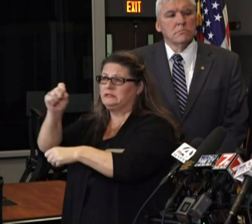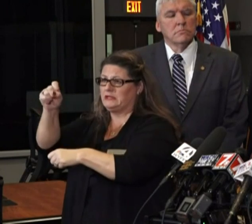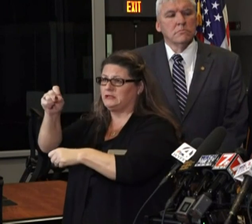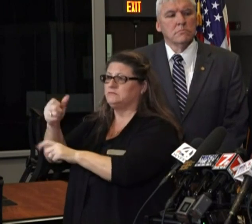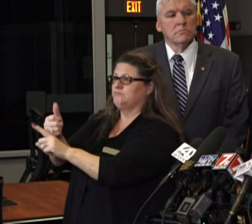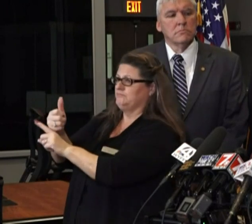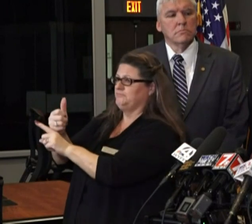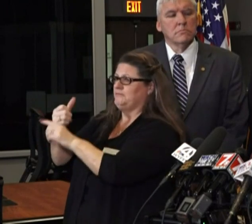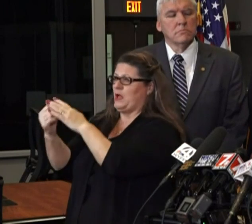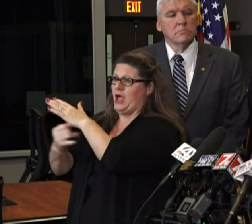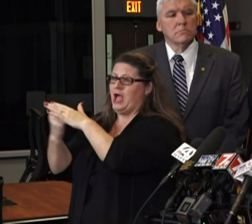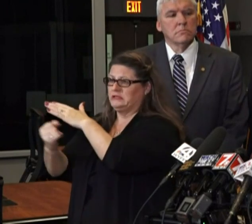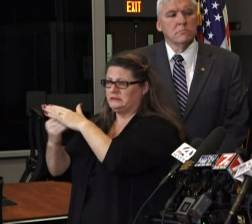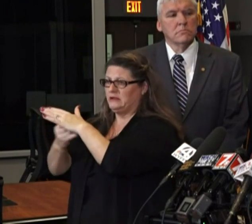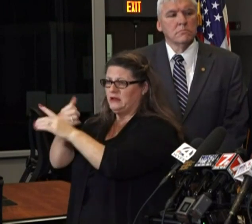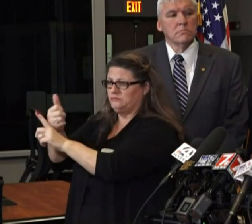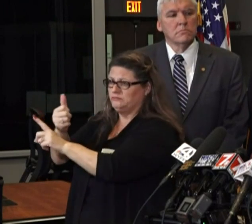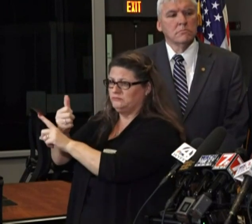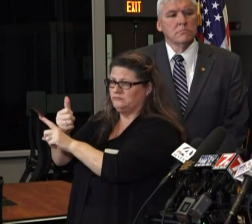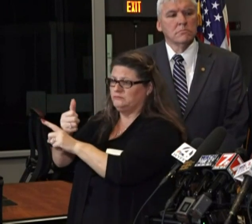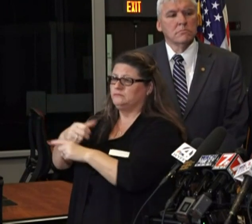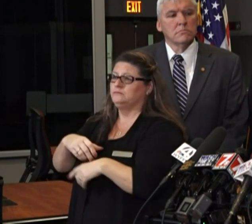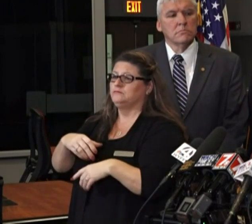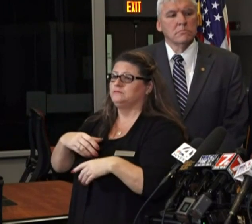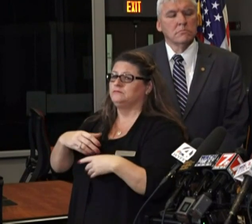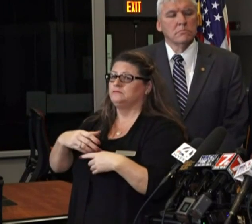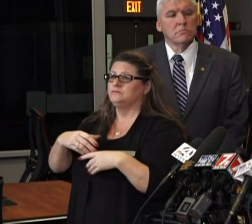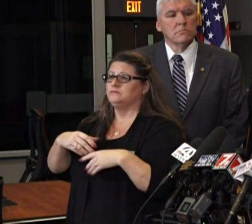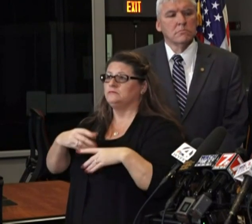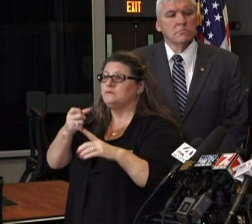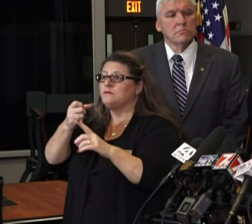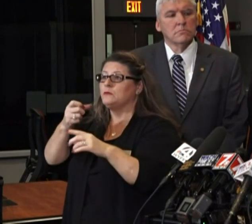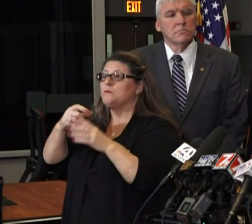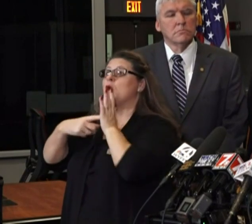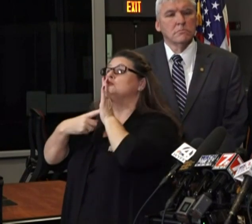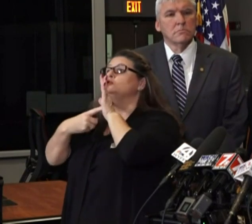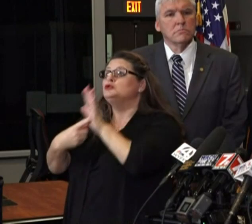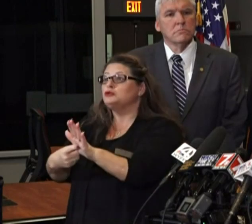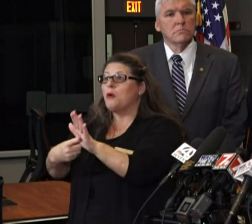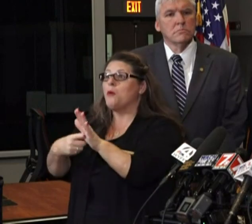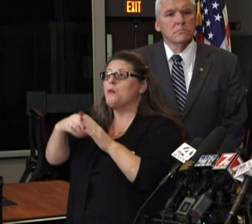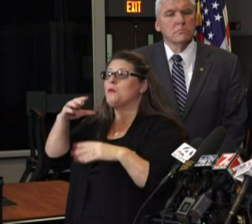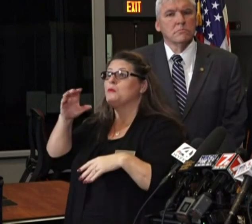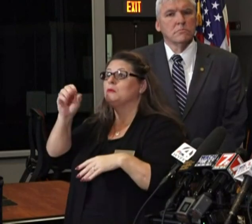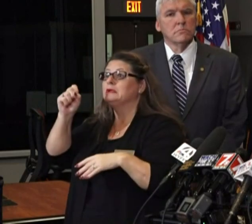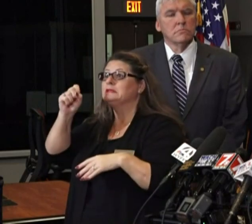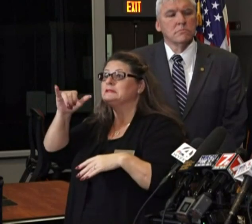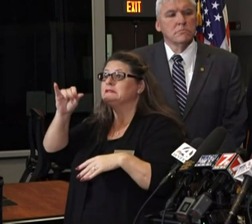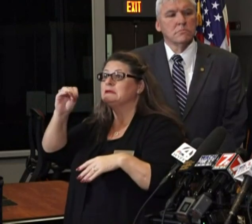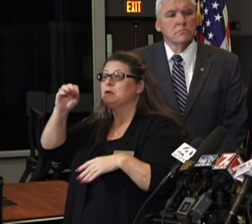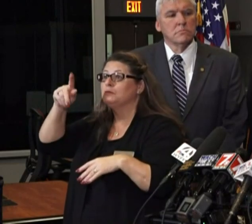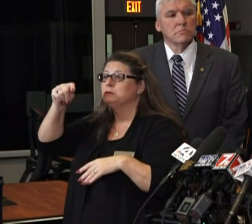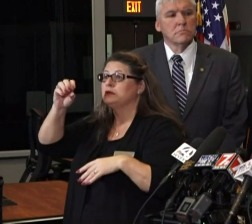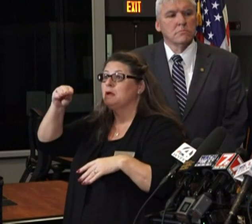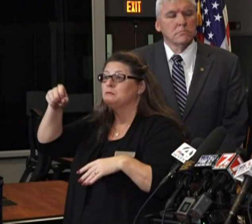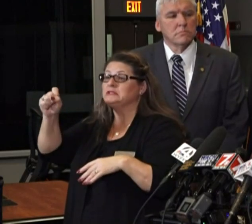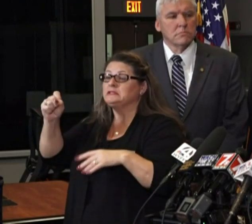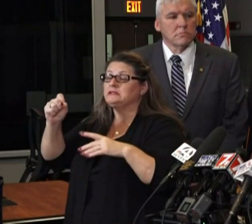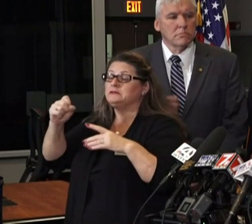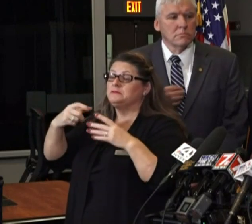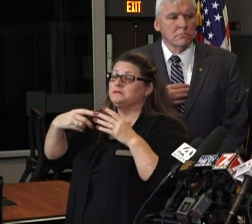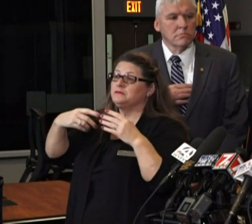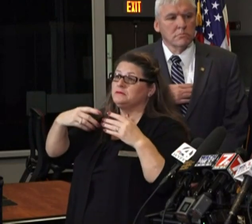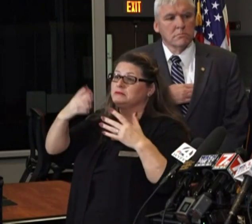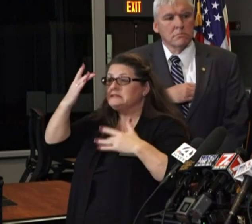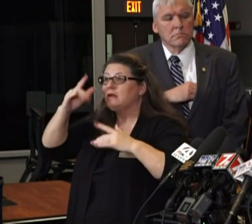The Kershaw County woman has no known exposure at this time. The possible source of her infection is still being investigated. She